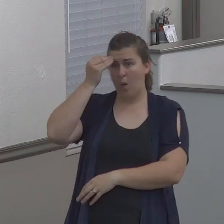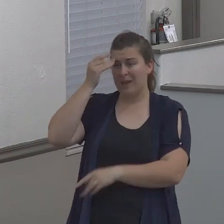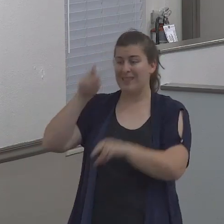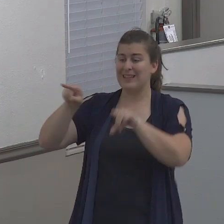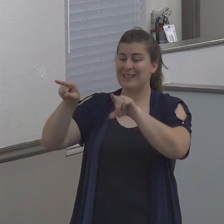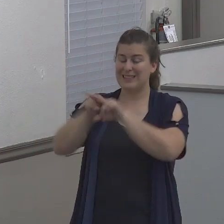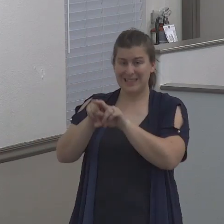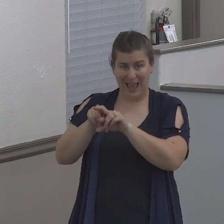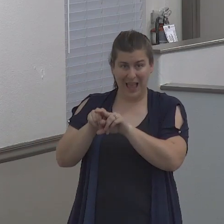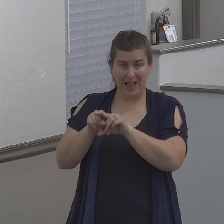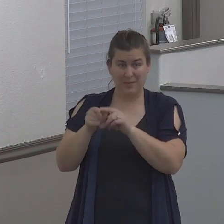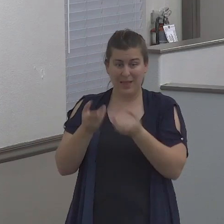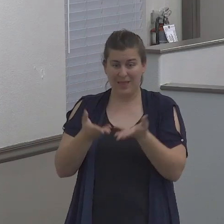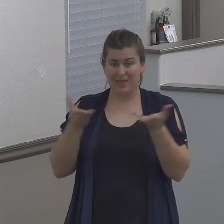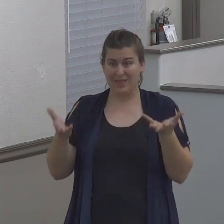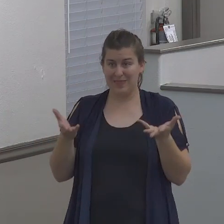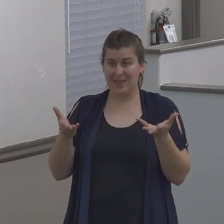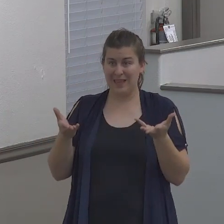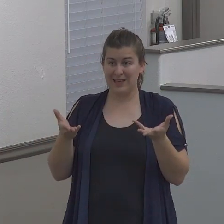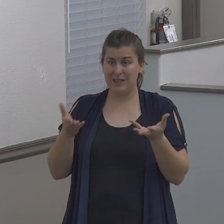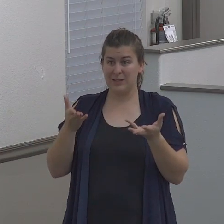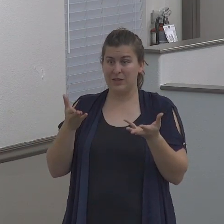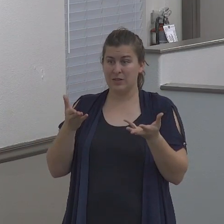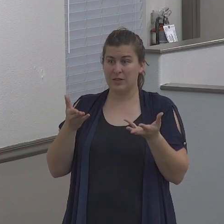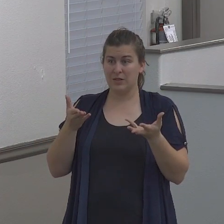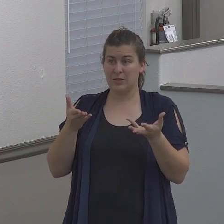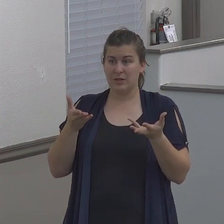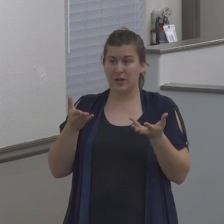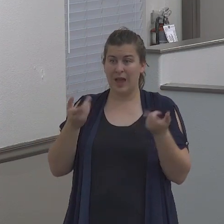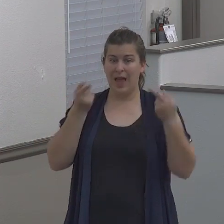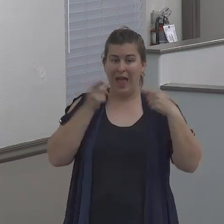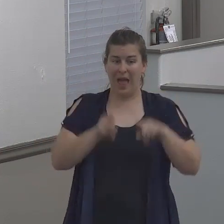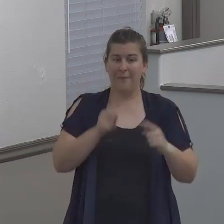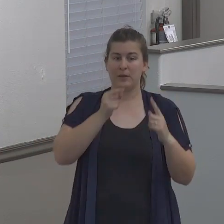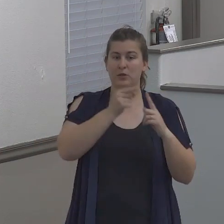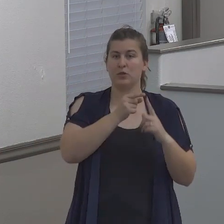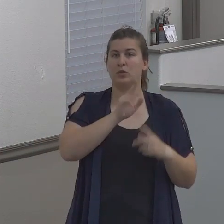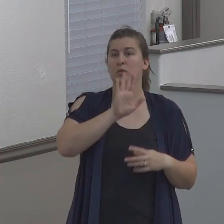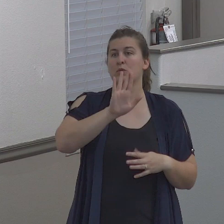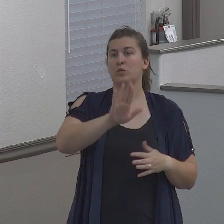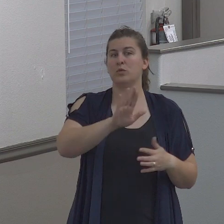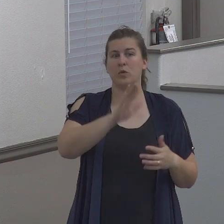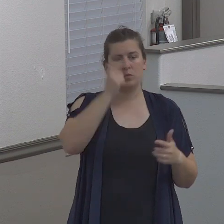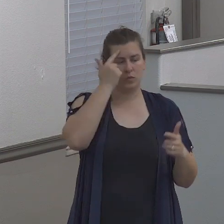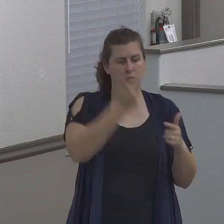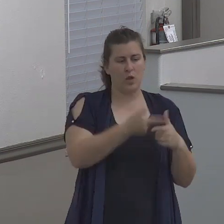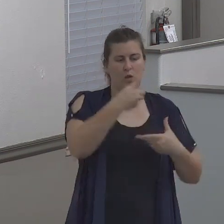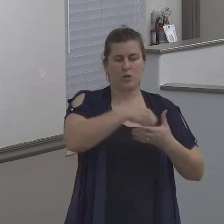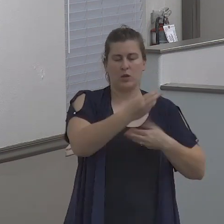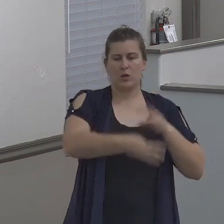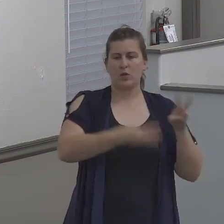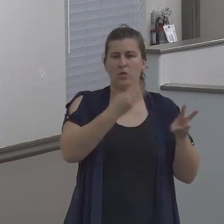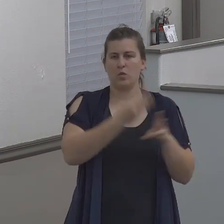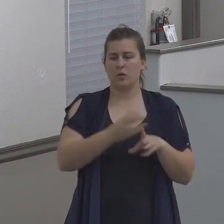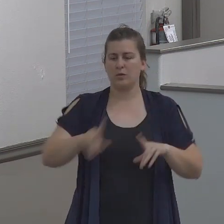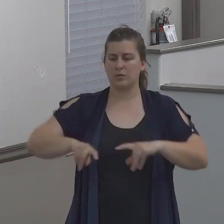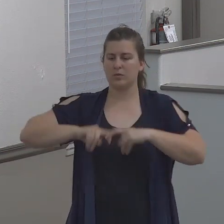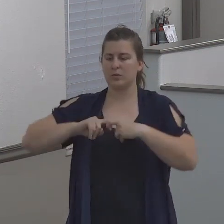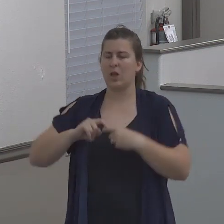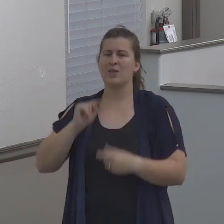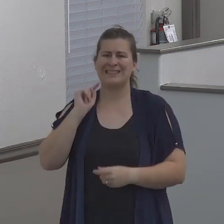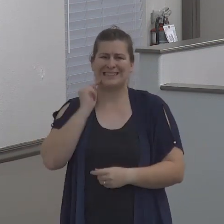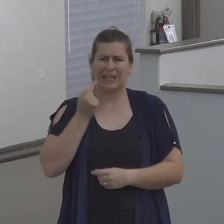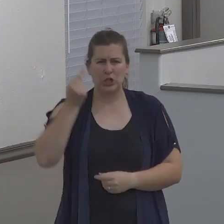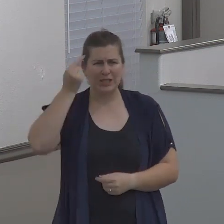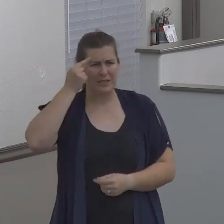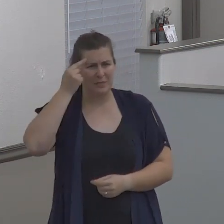faith, knowing that the same afflictions are accomplished in your brethren that are in the world. We're told that we need to be sober